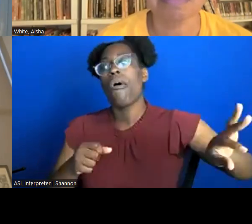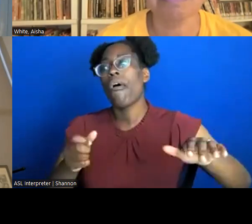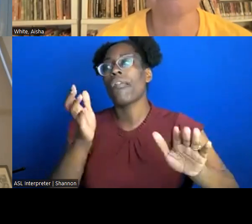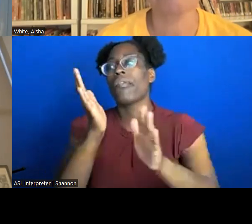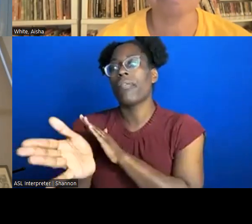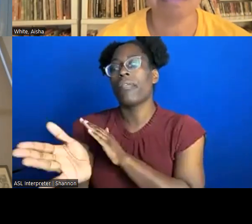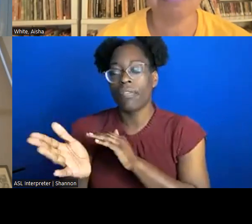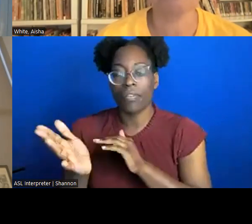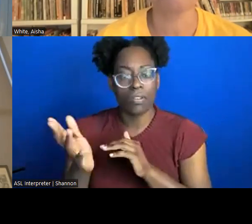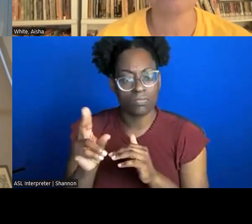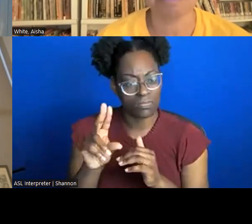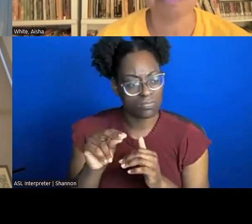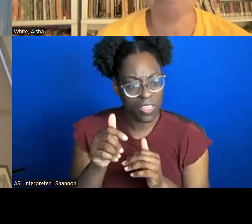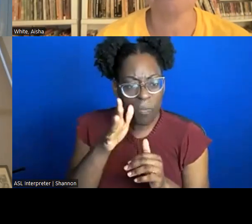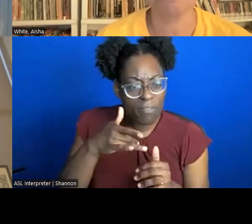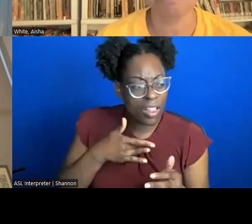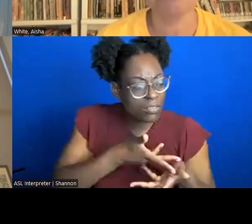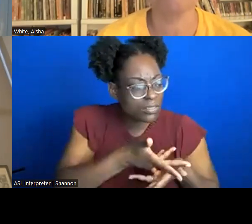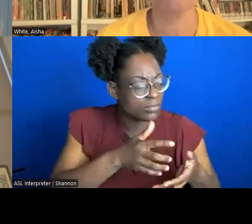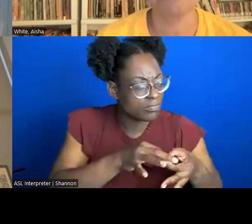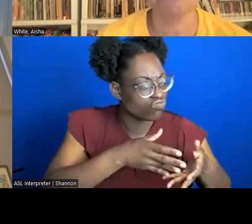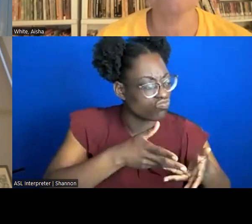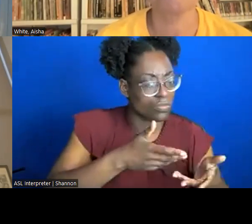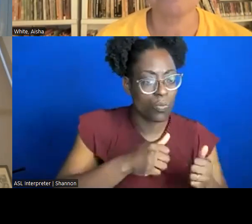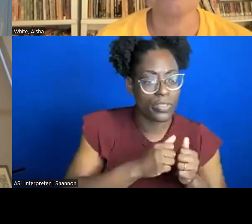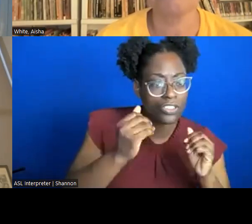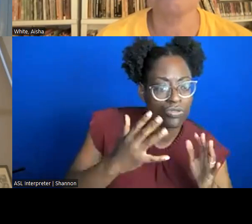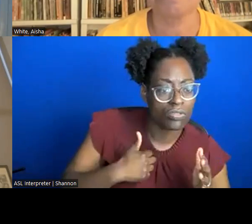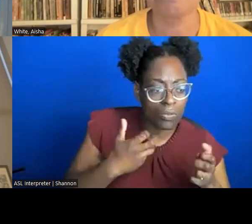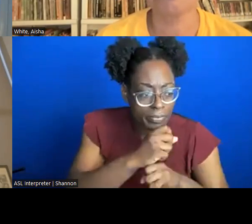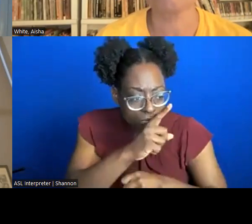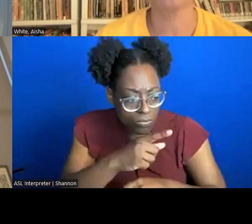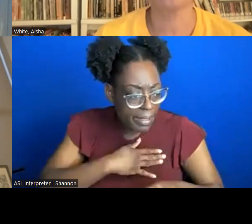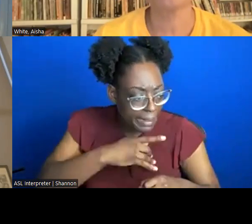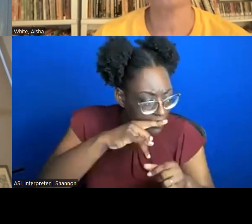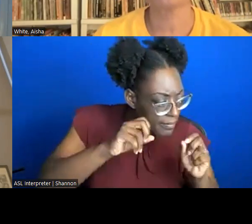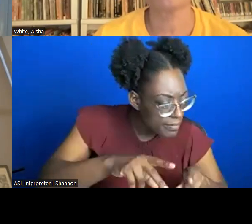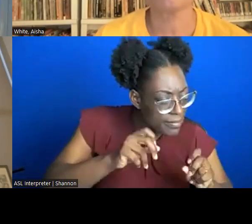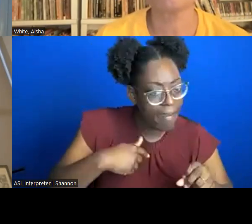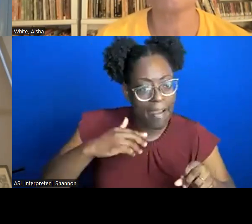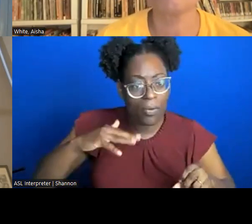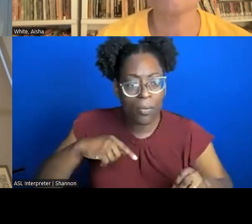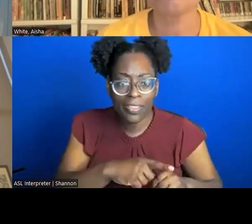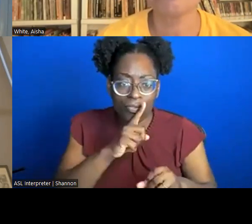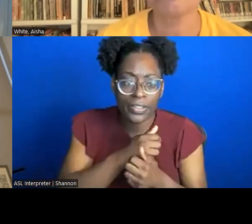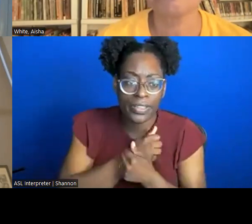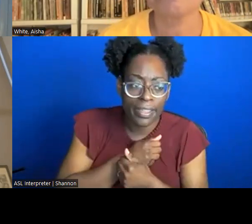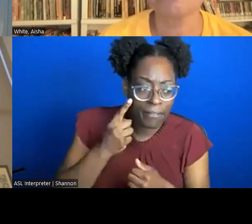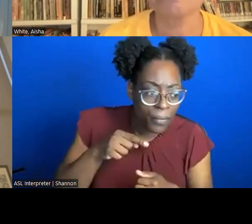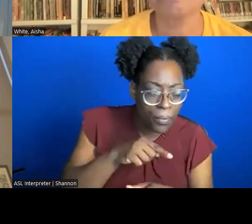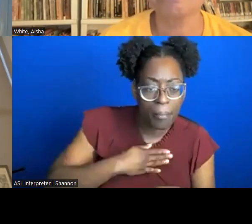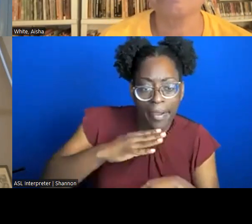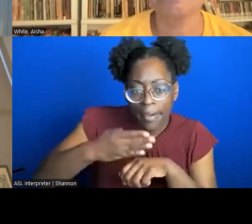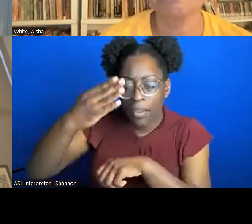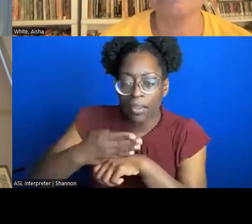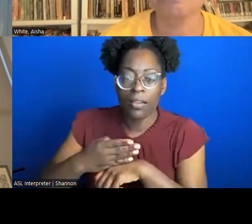root that we talked about earlier. The root and the amplification of anti-Blackness is anti-Blackness, right? They don't start out like